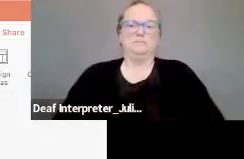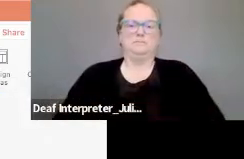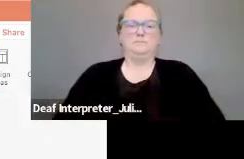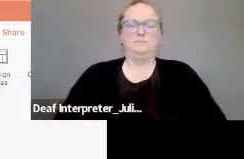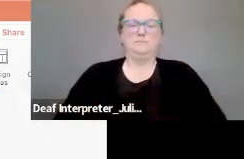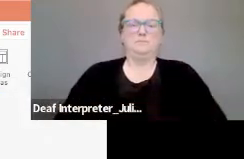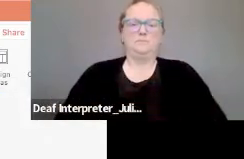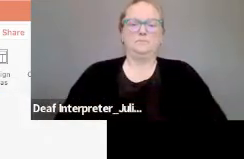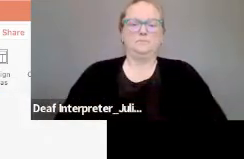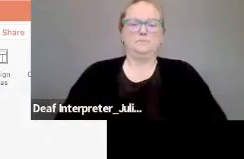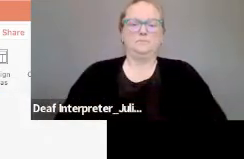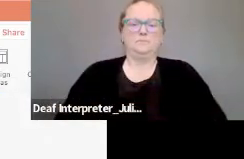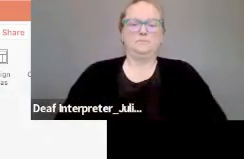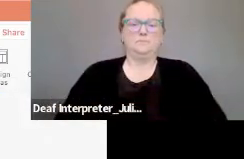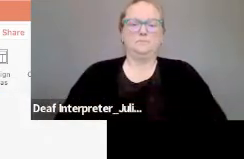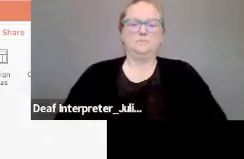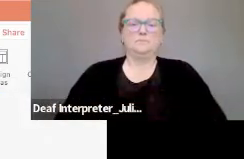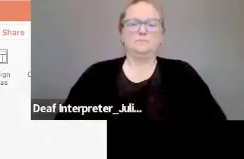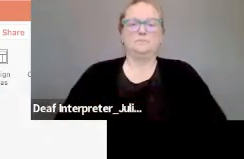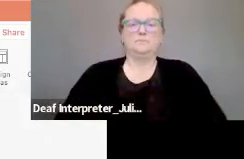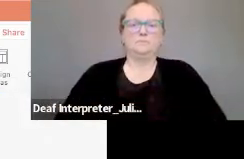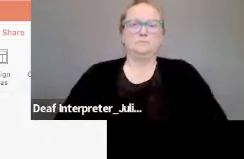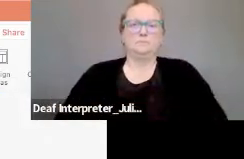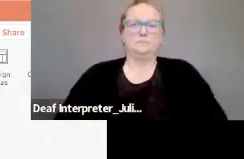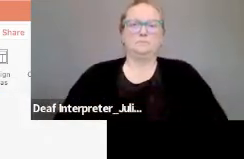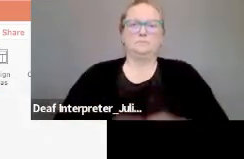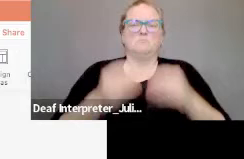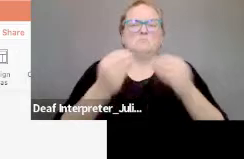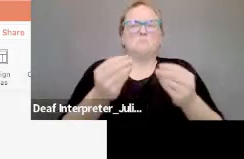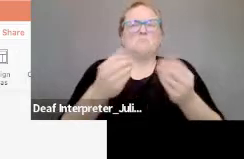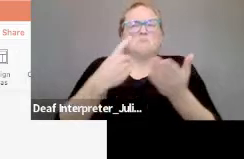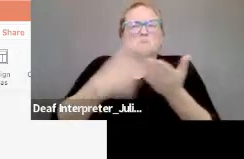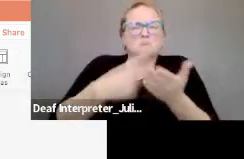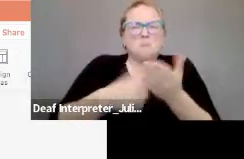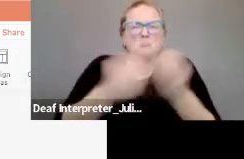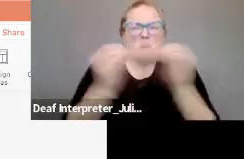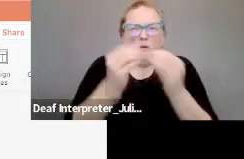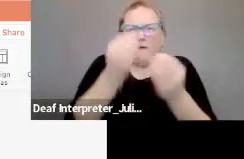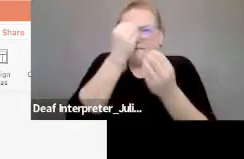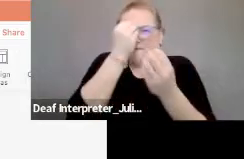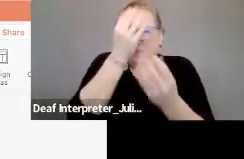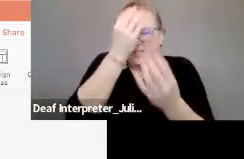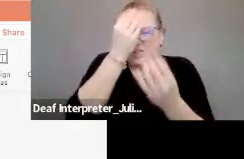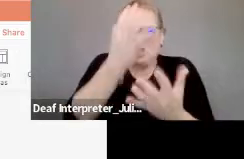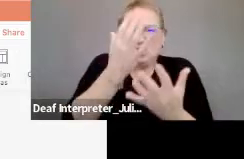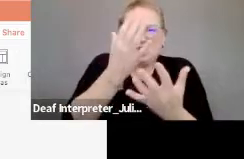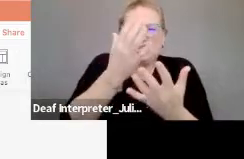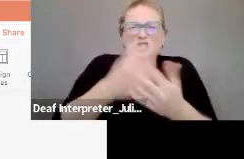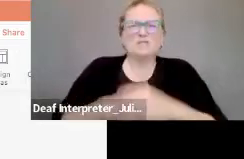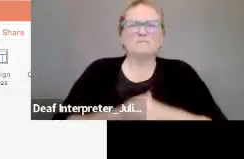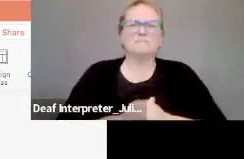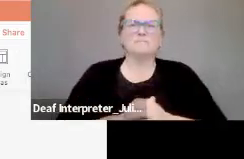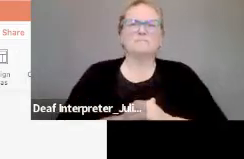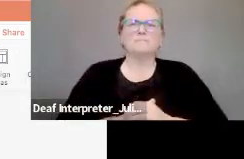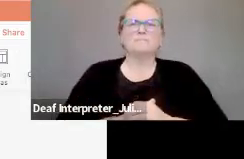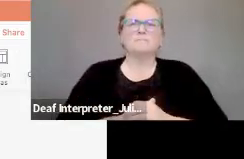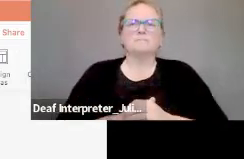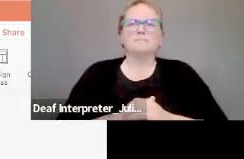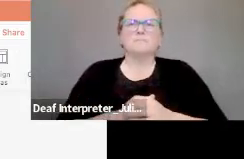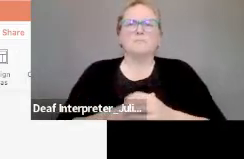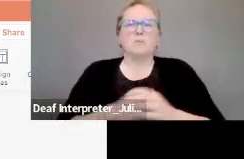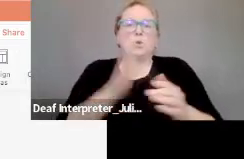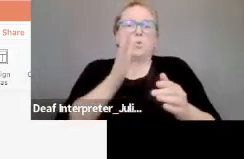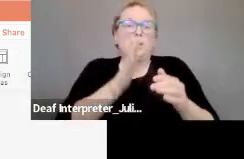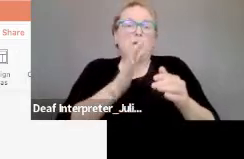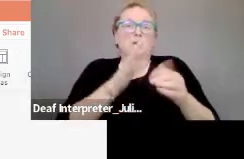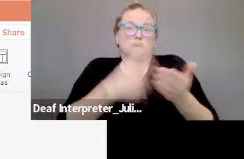So just putting this in context, though, where we were there, you know, I pointed out that gradual increase we're seeing in cases, but